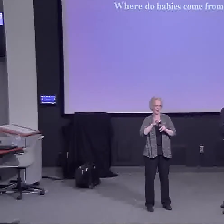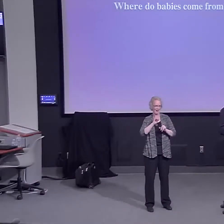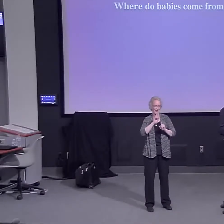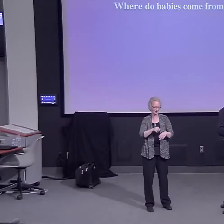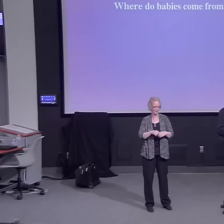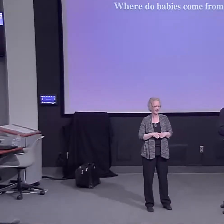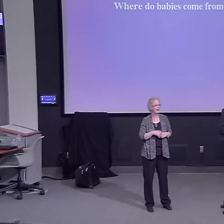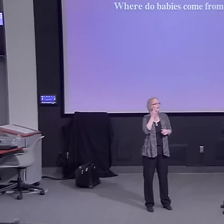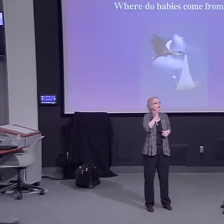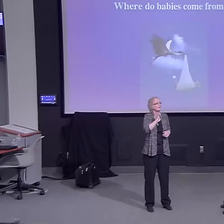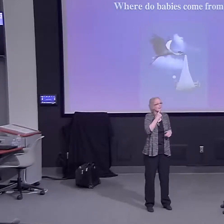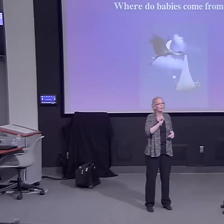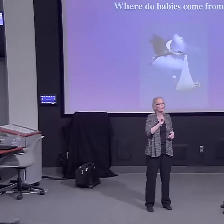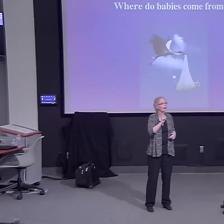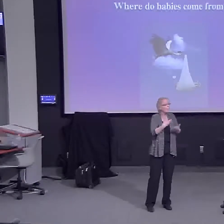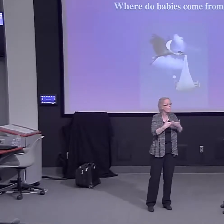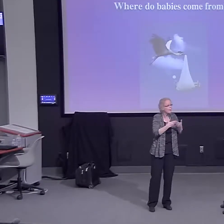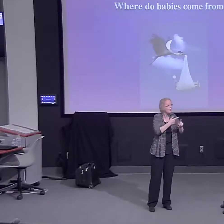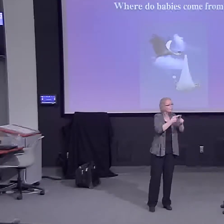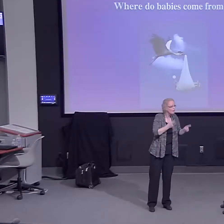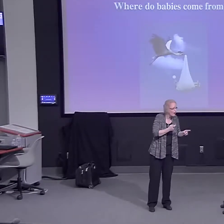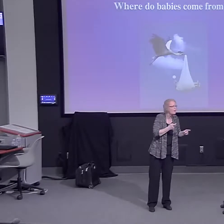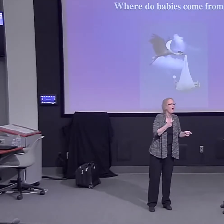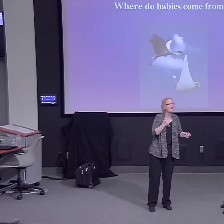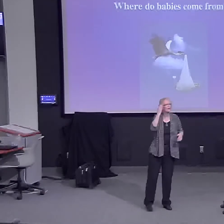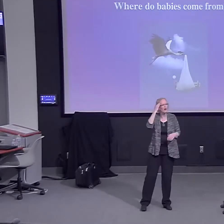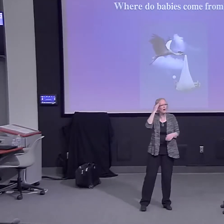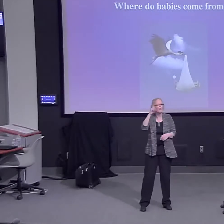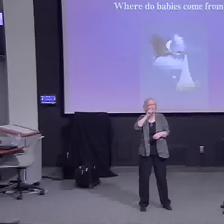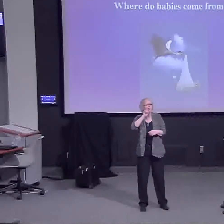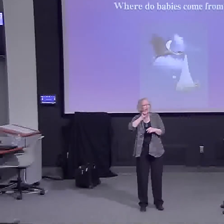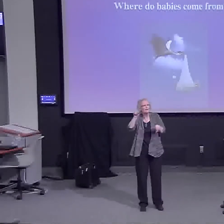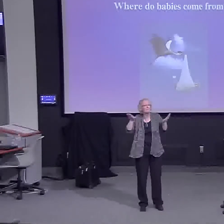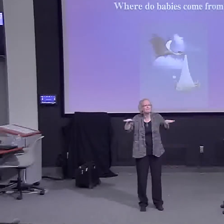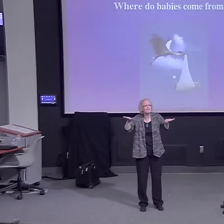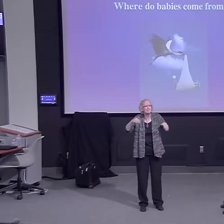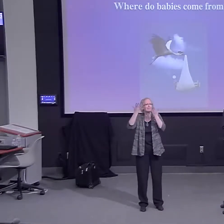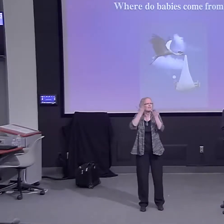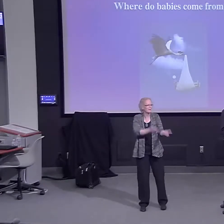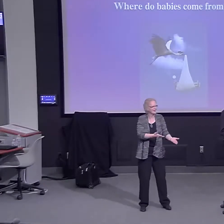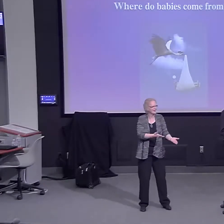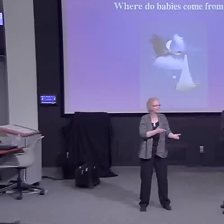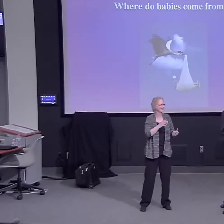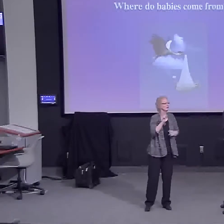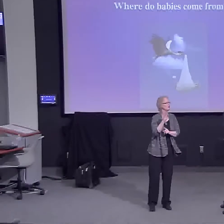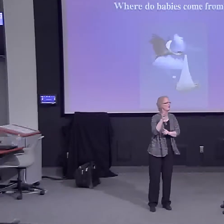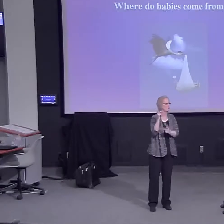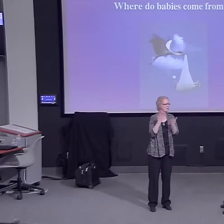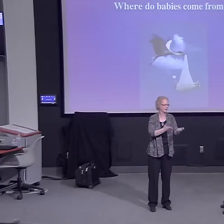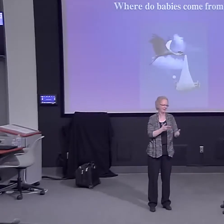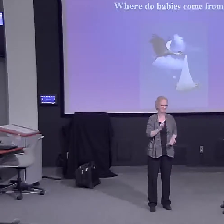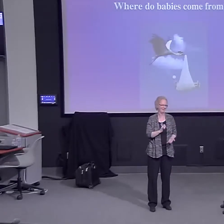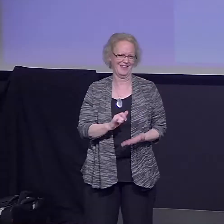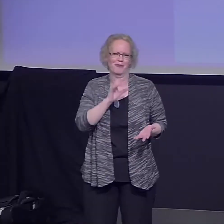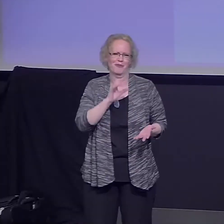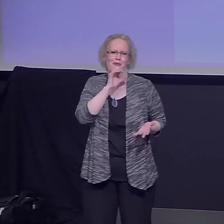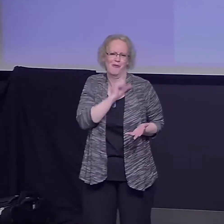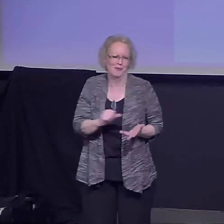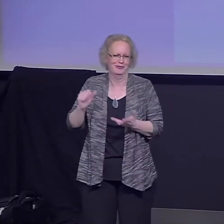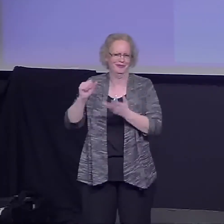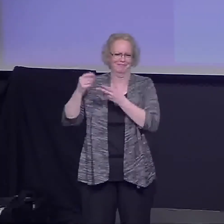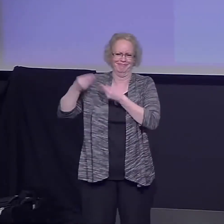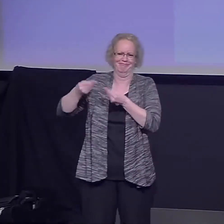then answer, well, the stork brings them. That's sort of an old wives' tale that people